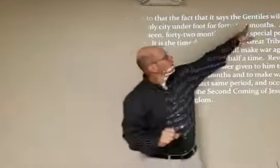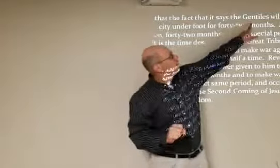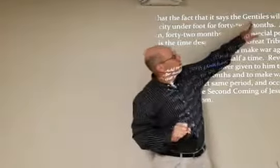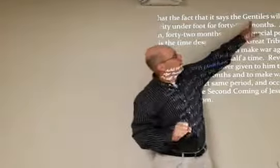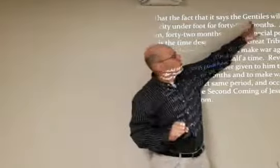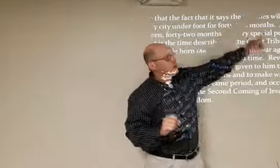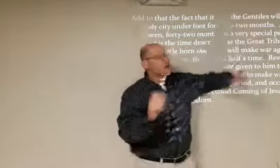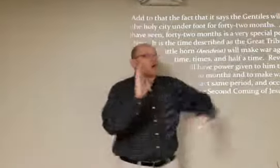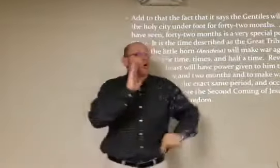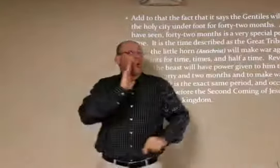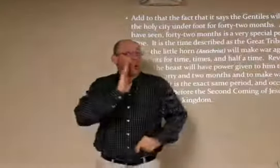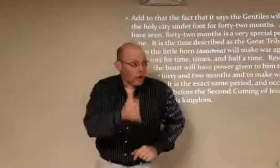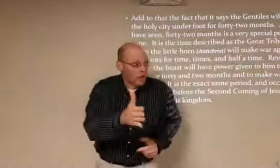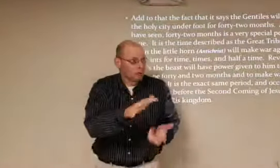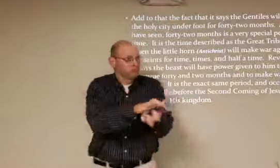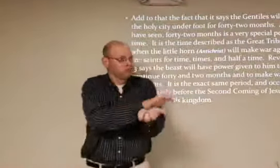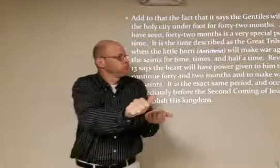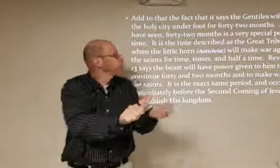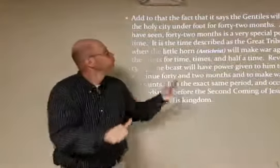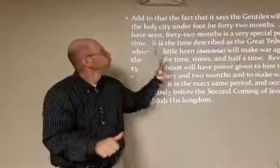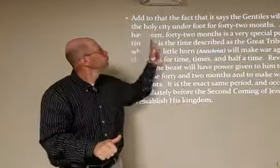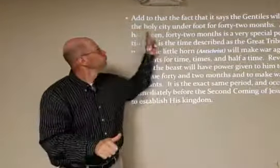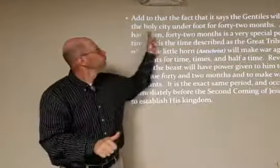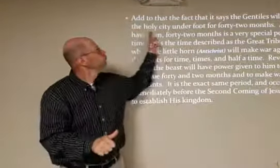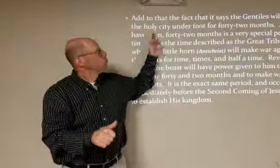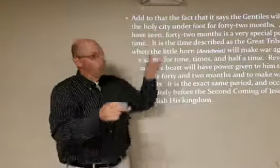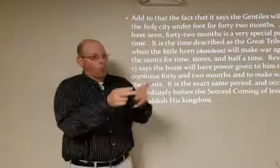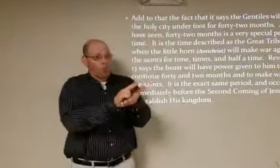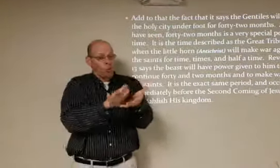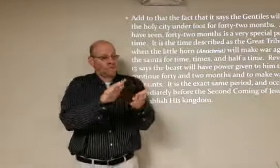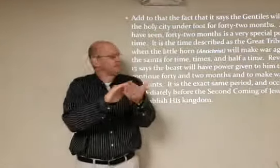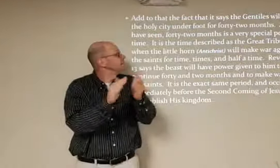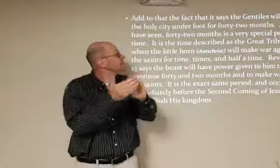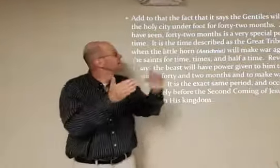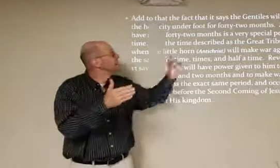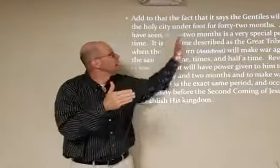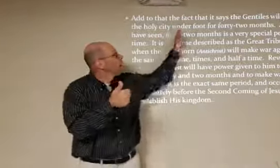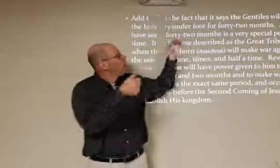Okay, so now going further, the Gentiles will tread the holy city